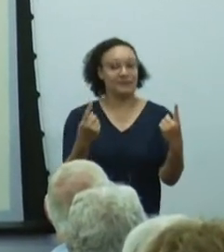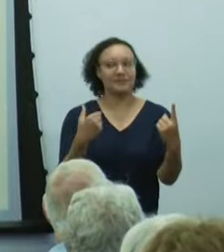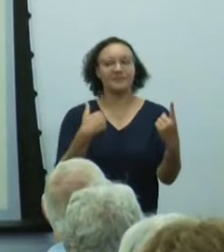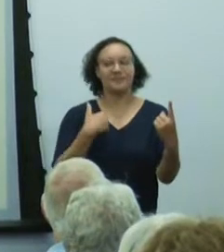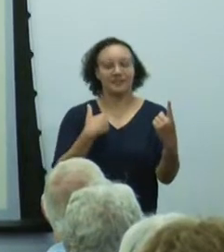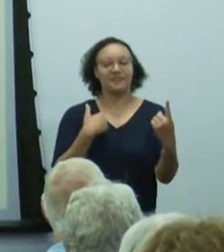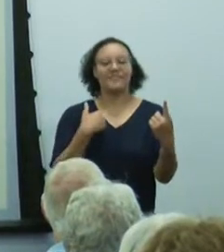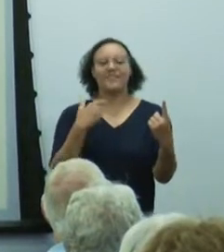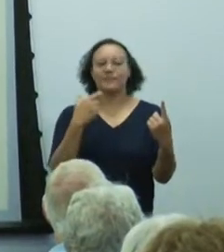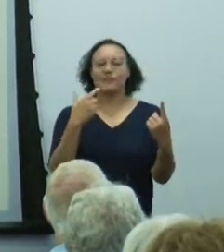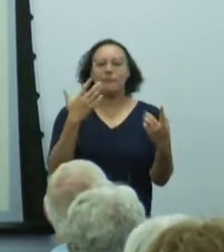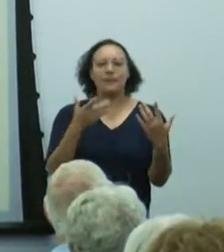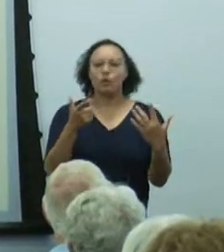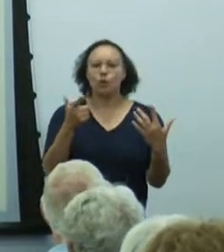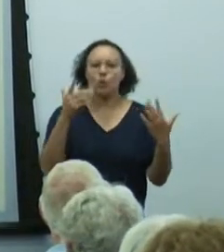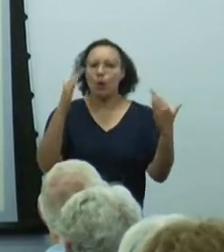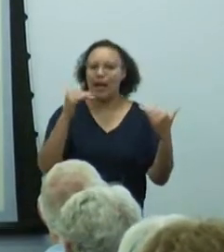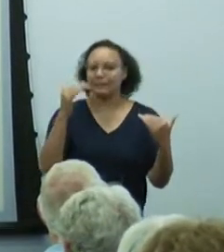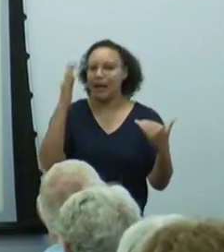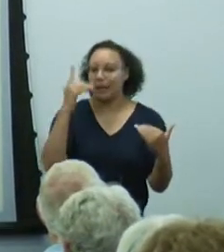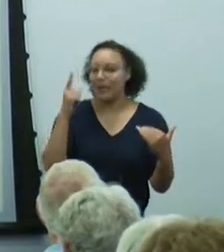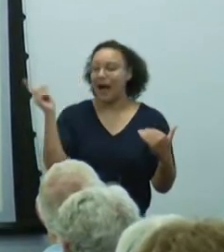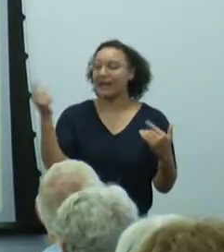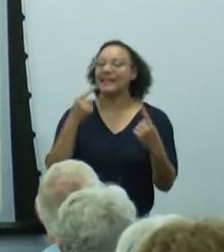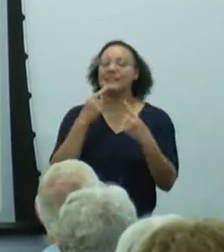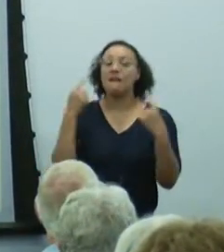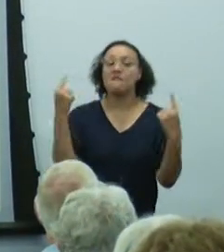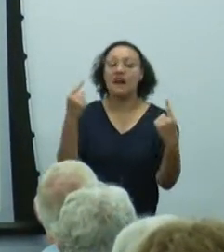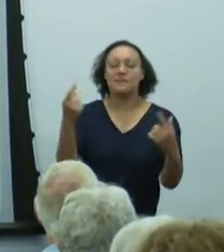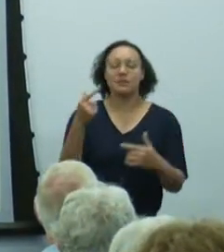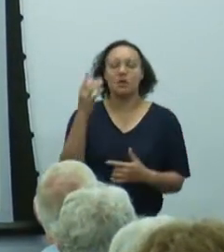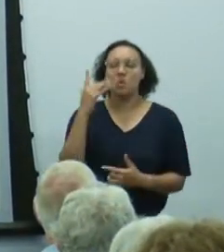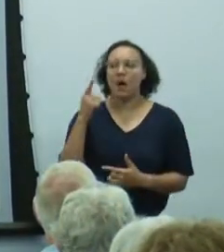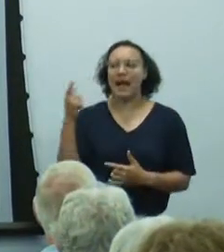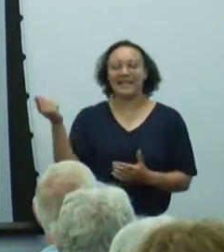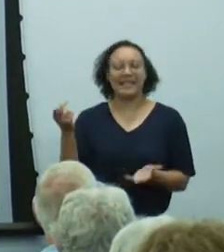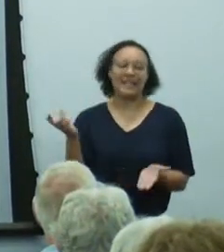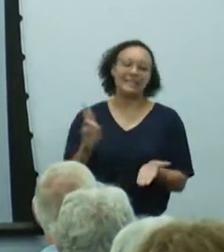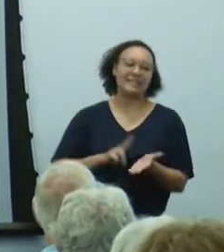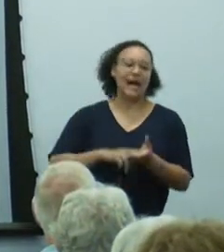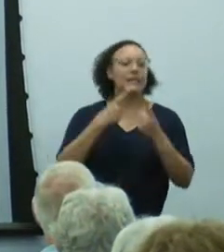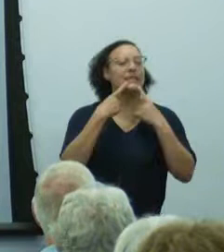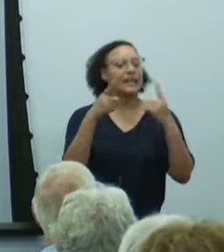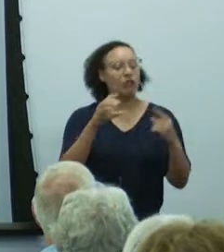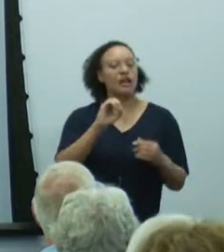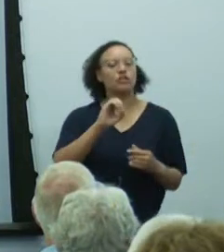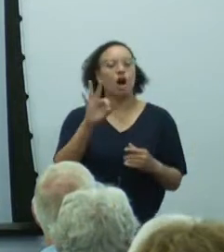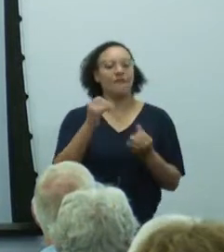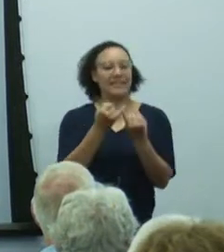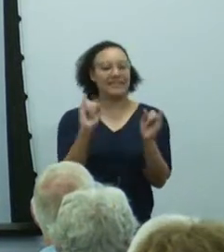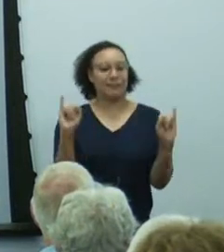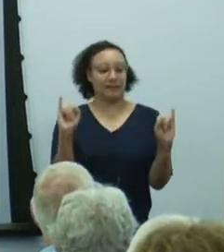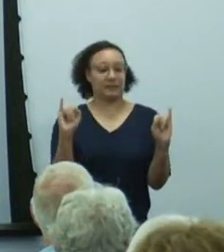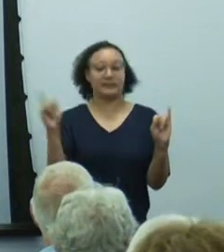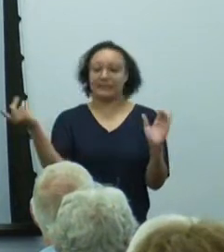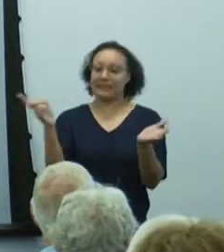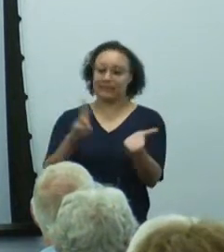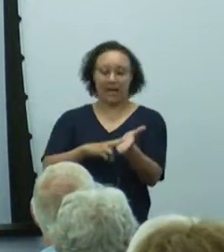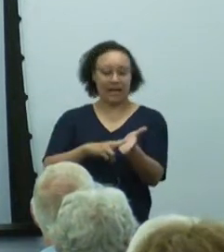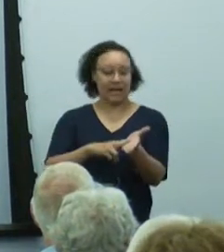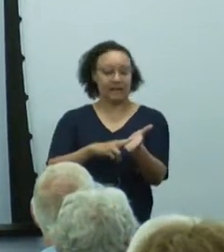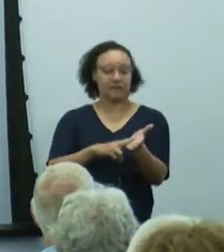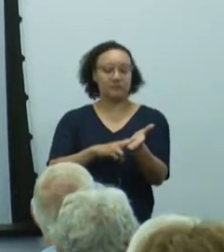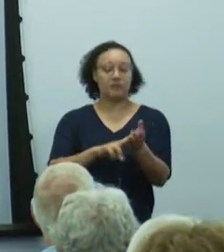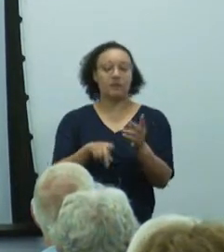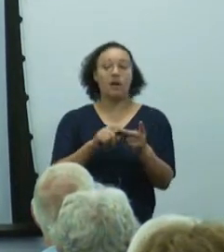different reason than you might expect. He actually signed the Declaration of Independence. He also was